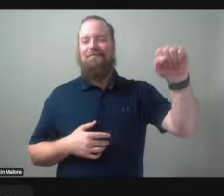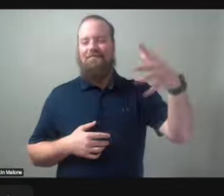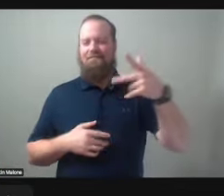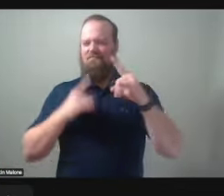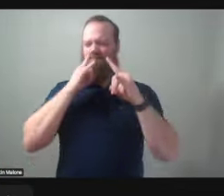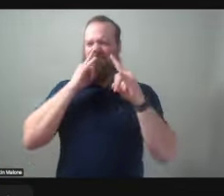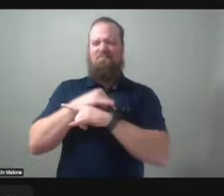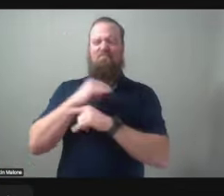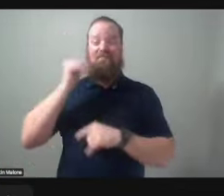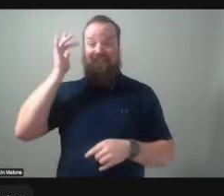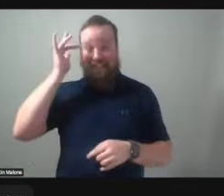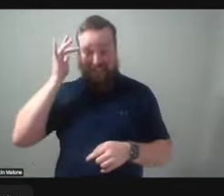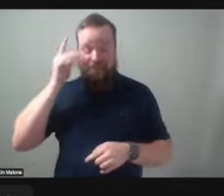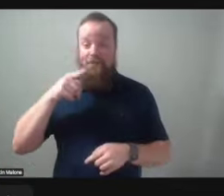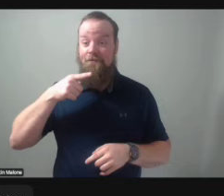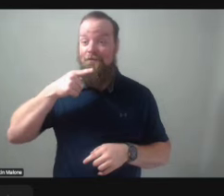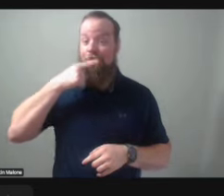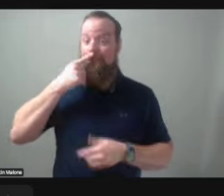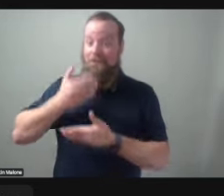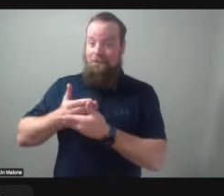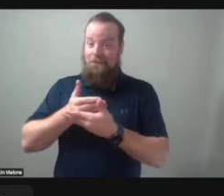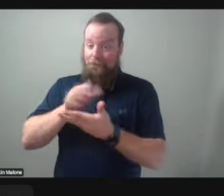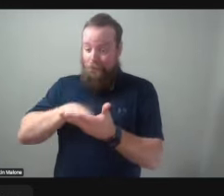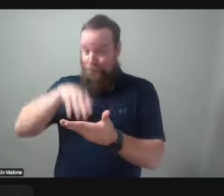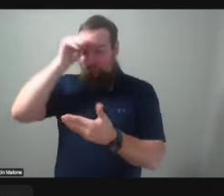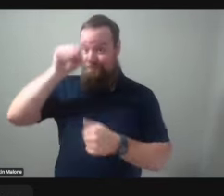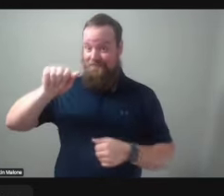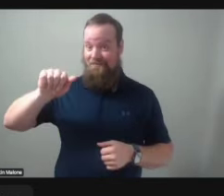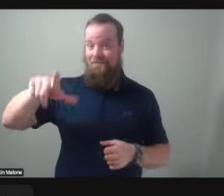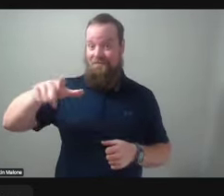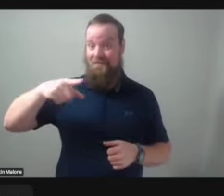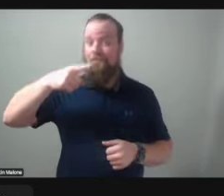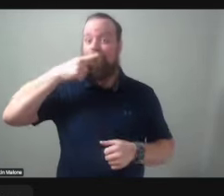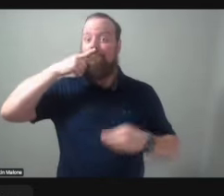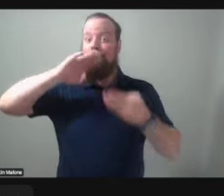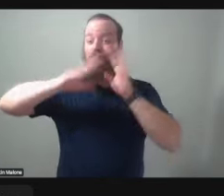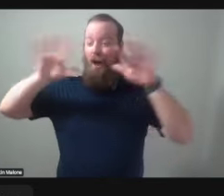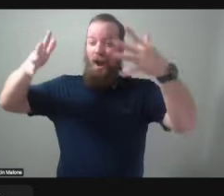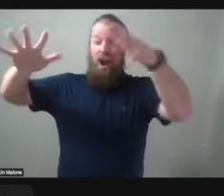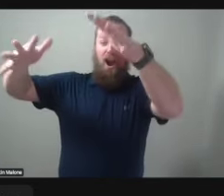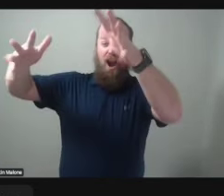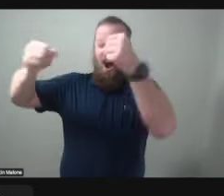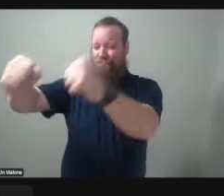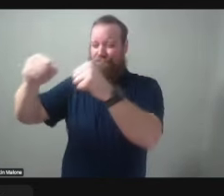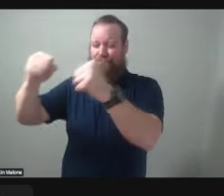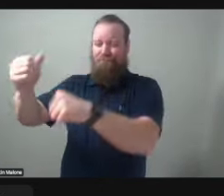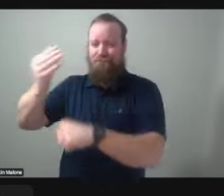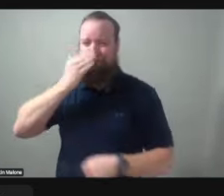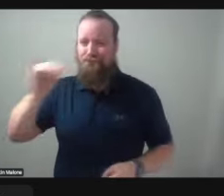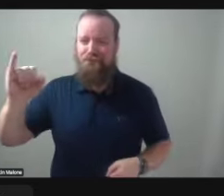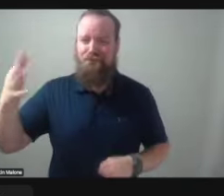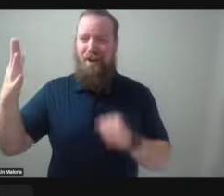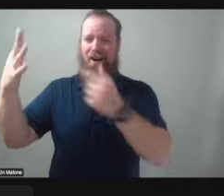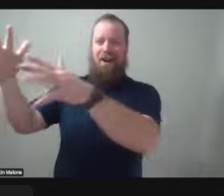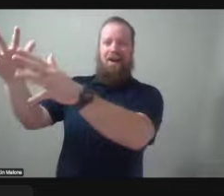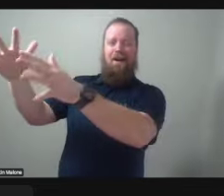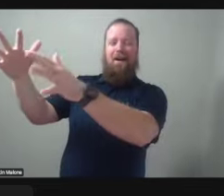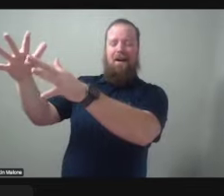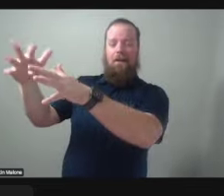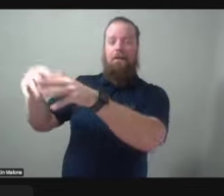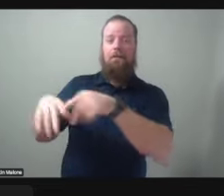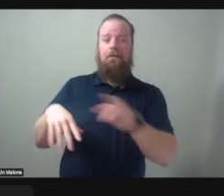So after looking at that, I think you would say that this is a resistance here. where we have hearing baby